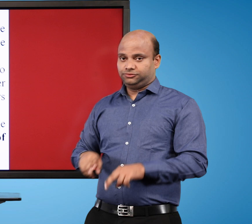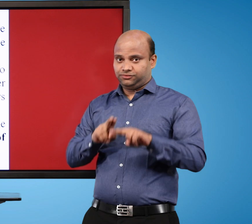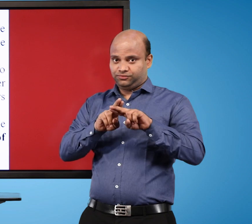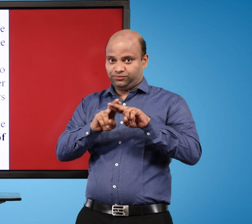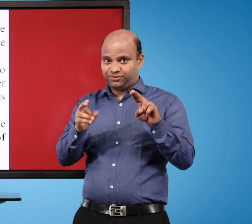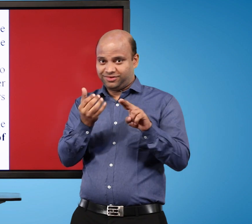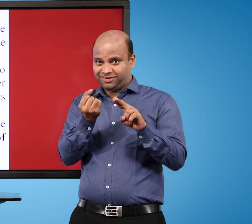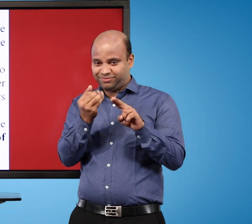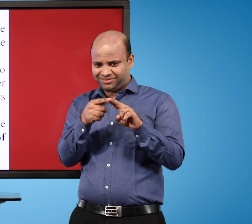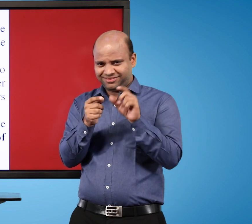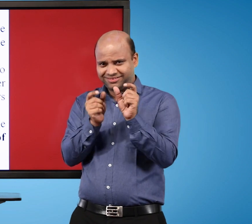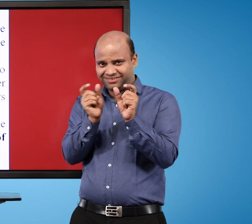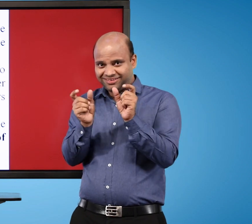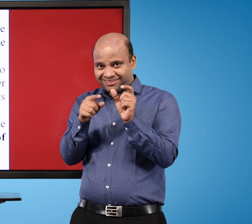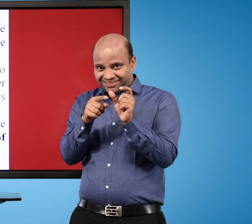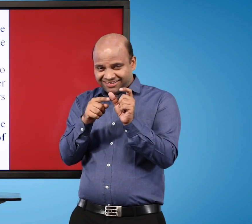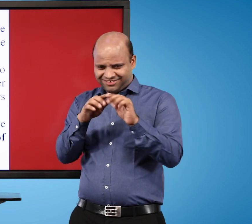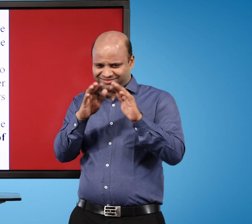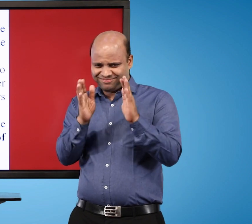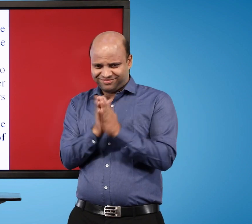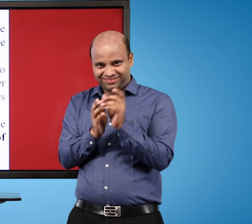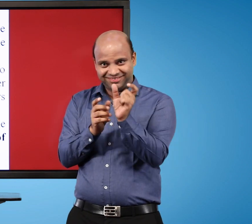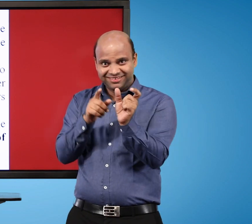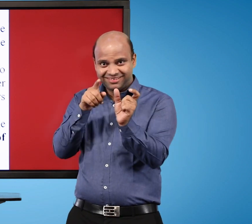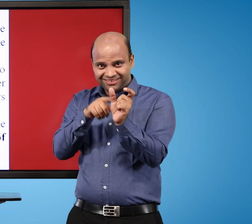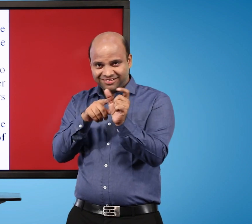Did you find a pair of whole numbers whose sum is not a whole number?